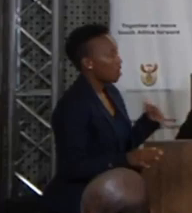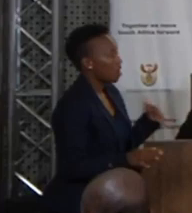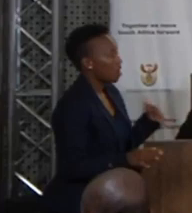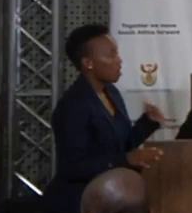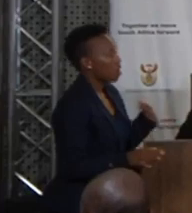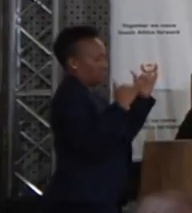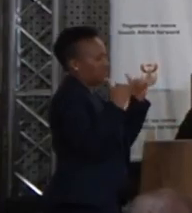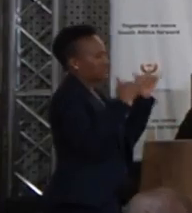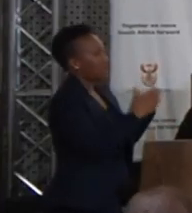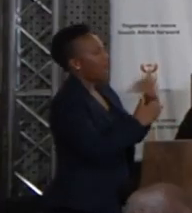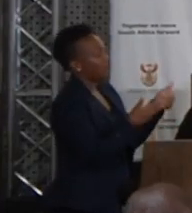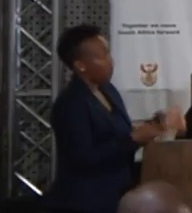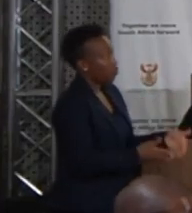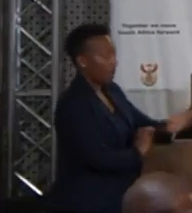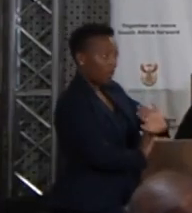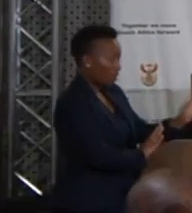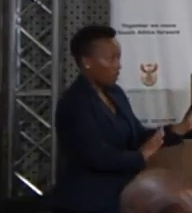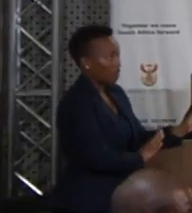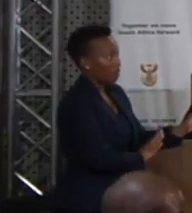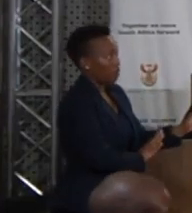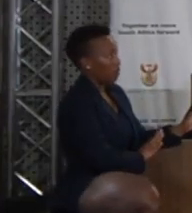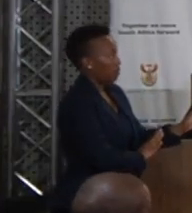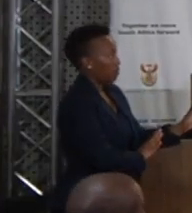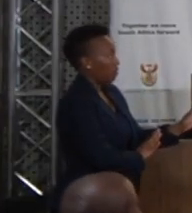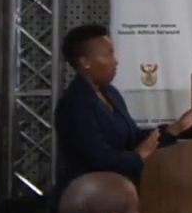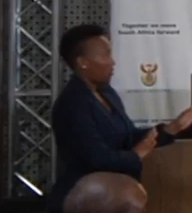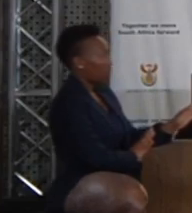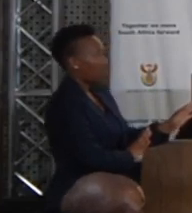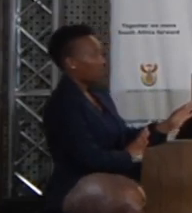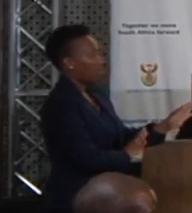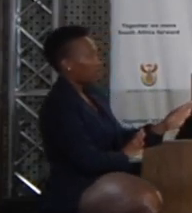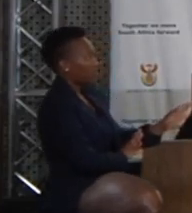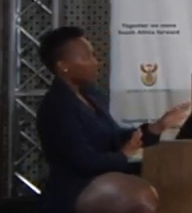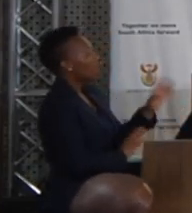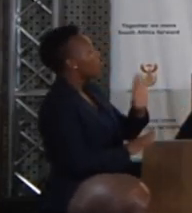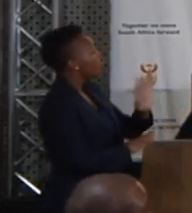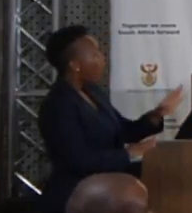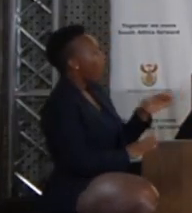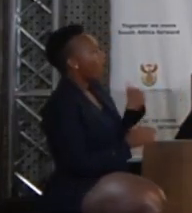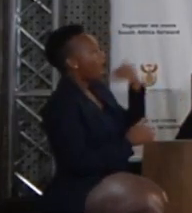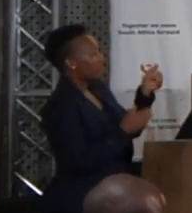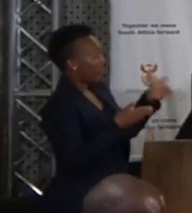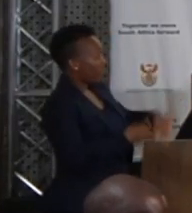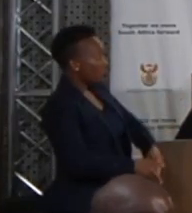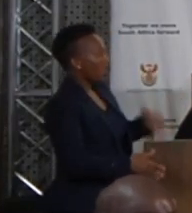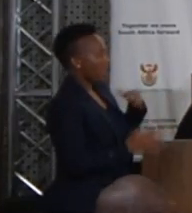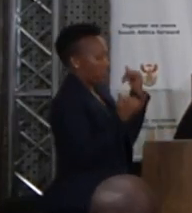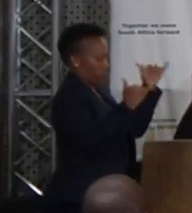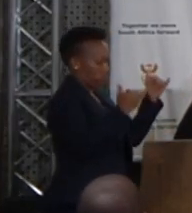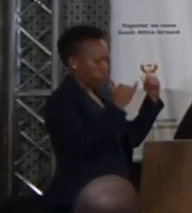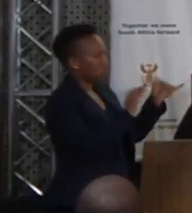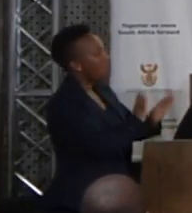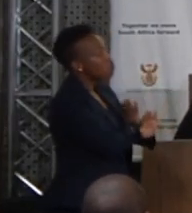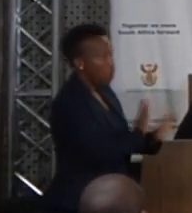bash. And because no again, after tears, even after no, the funeral. No after tears,